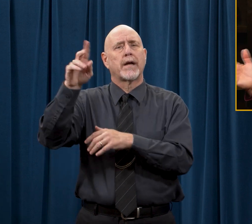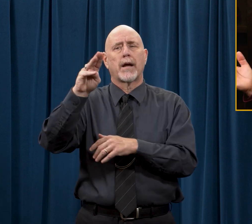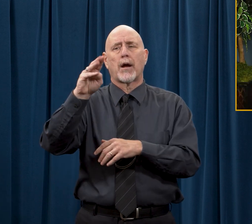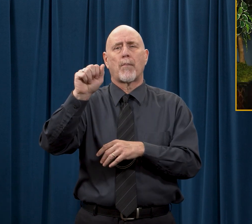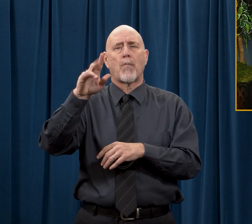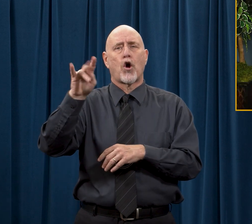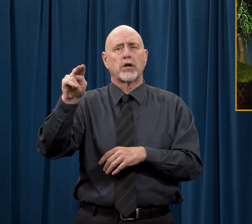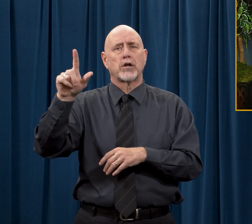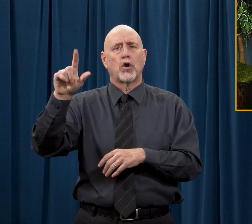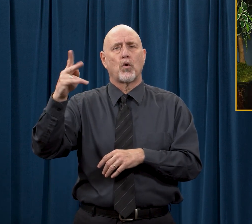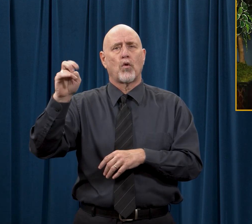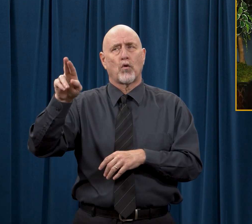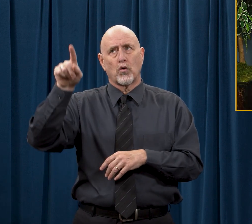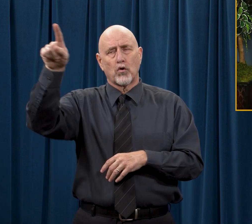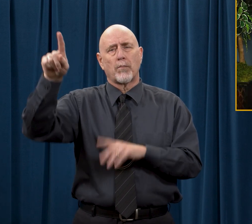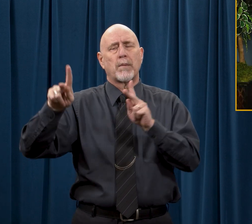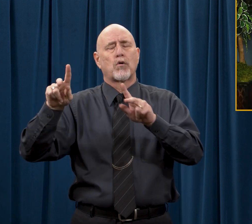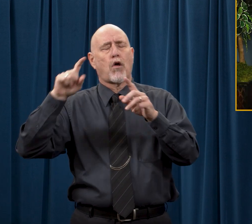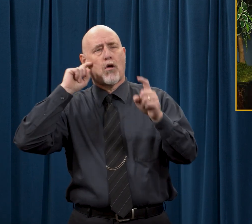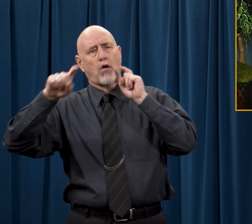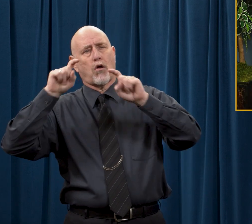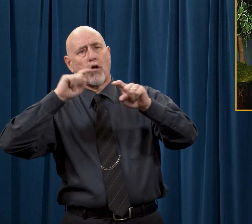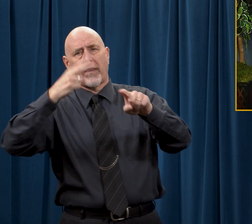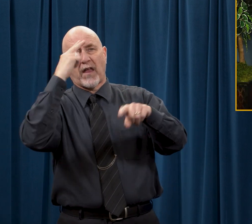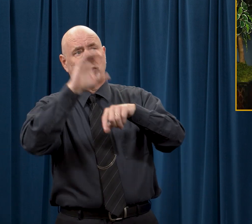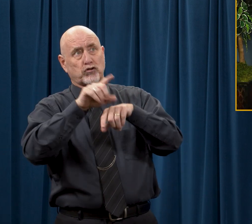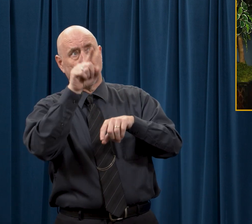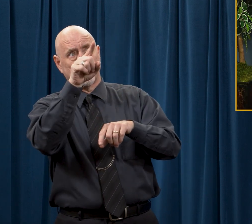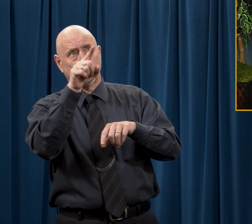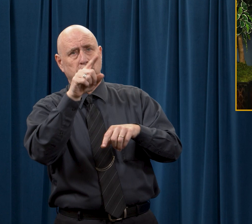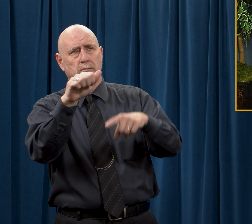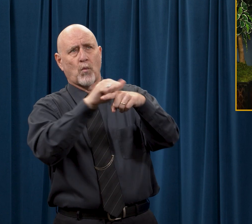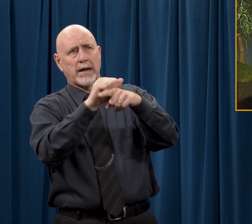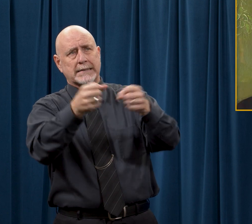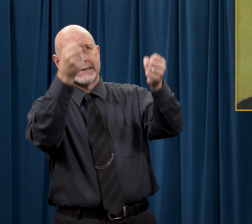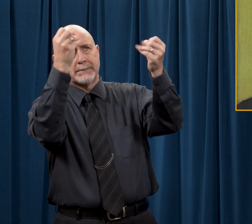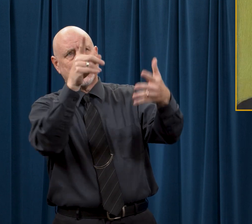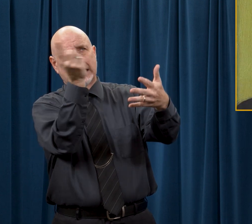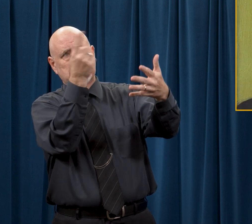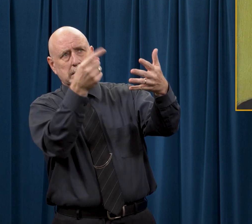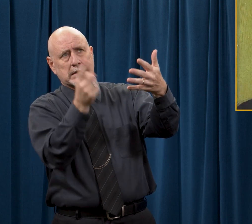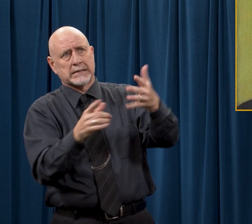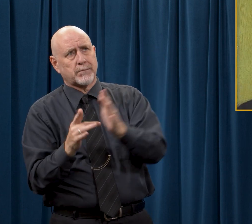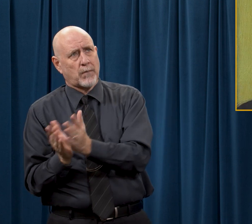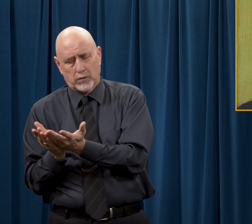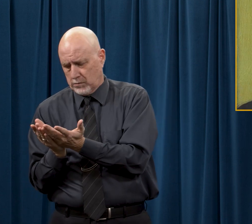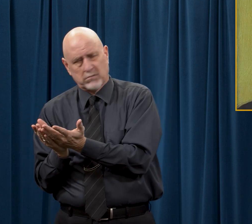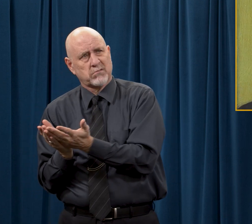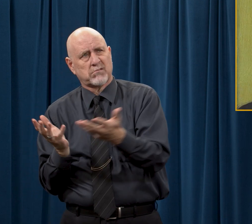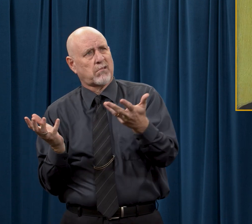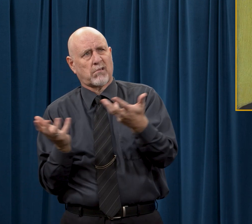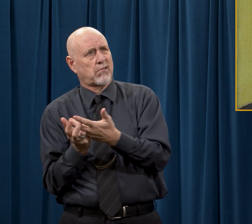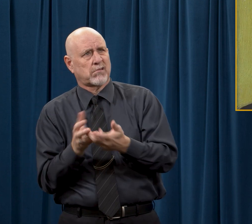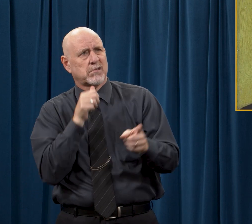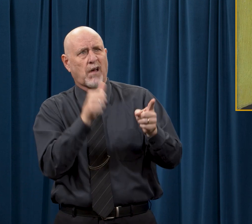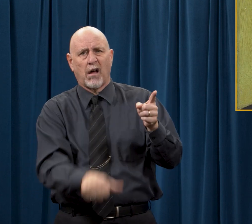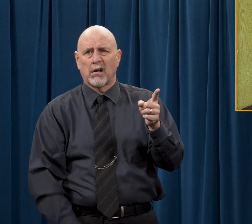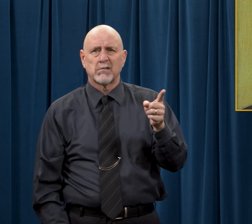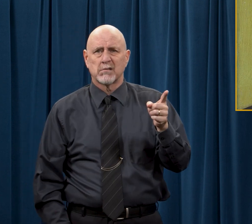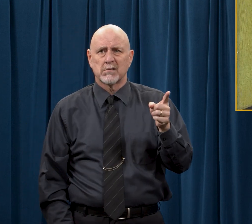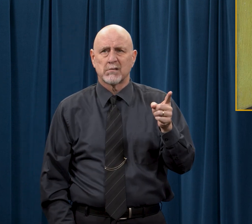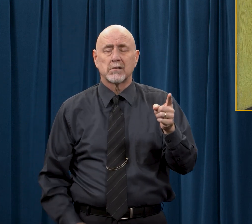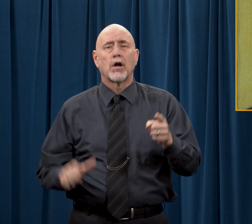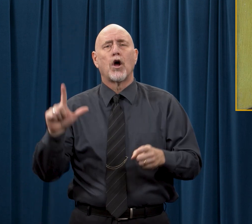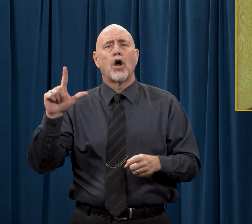In Germany, Martin Luther and others were beginning to see that the Catholic Church practiced many things that contradicted biblical